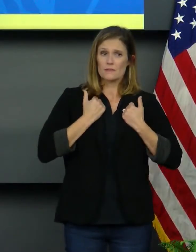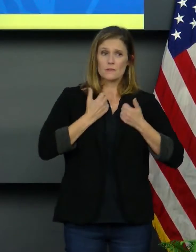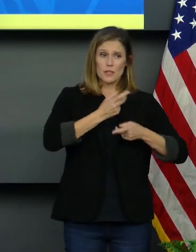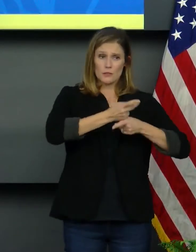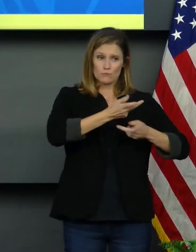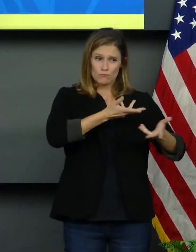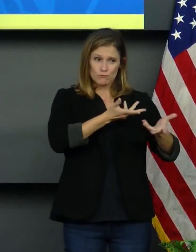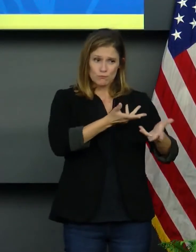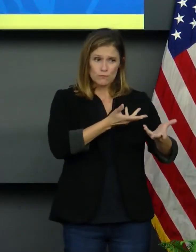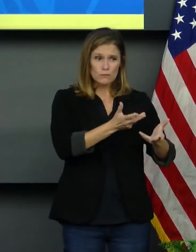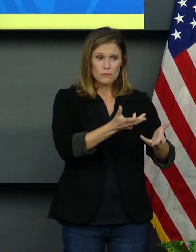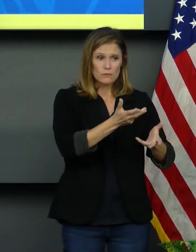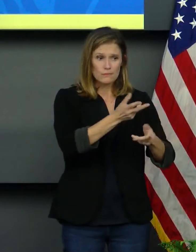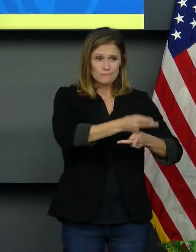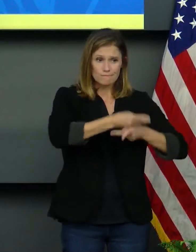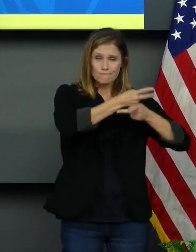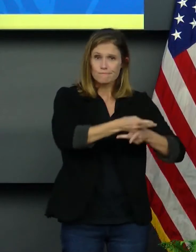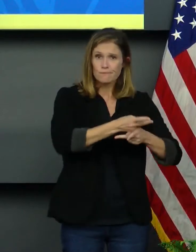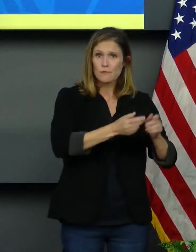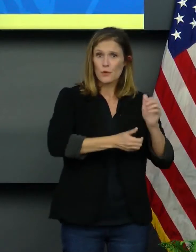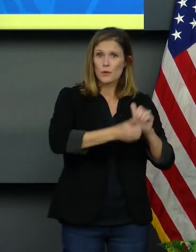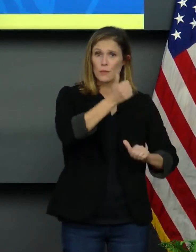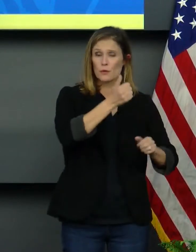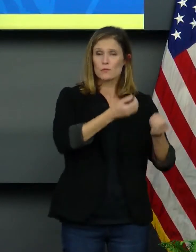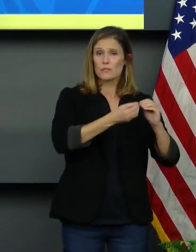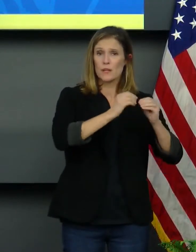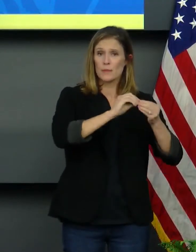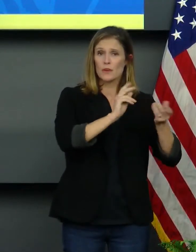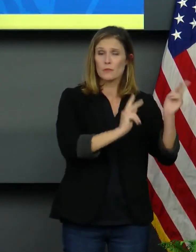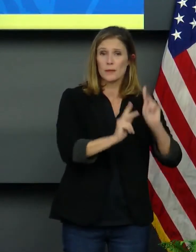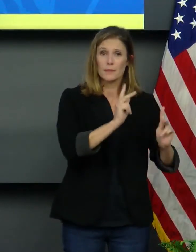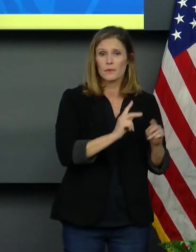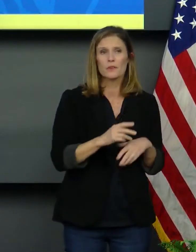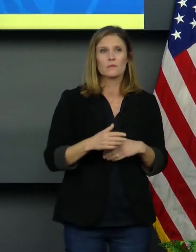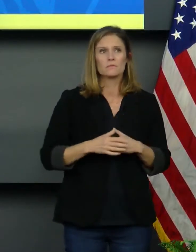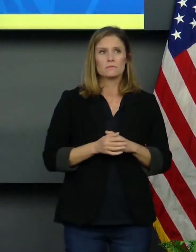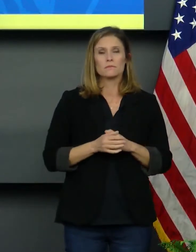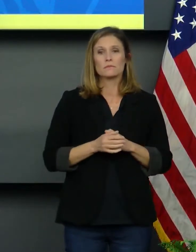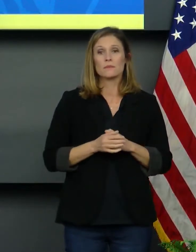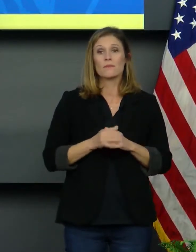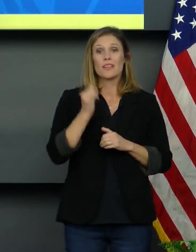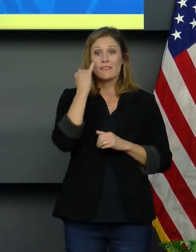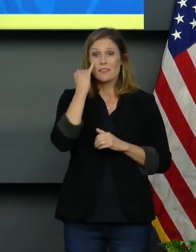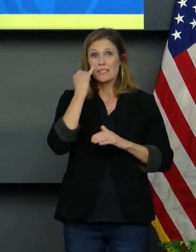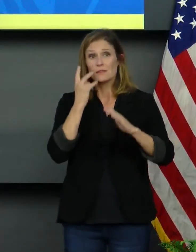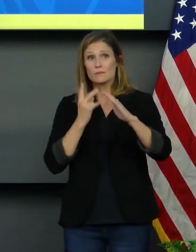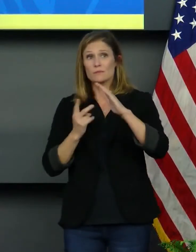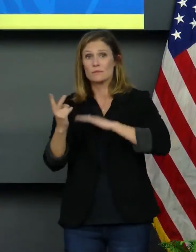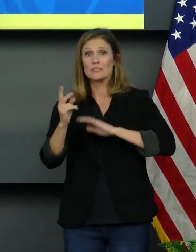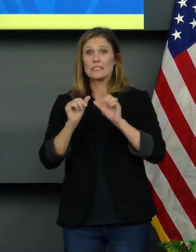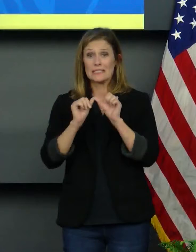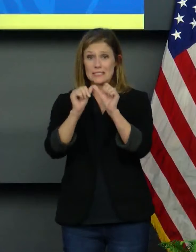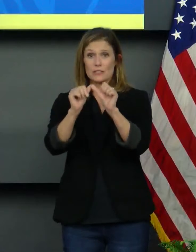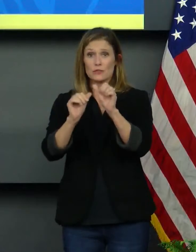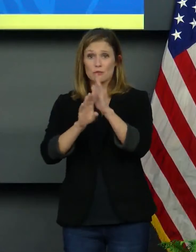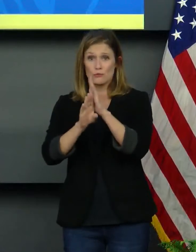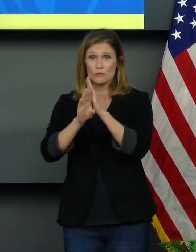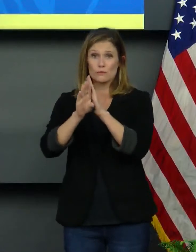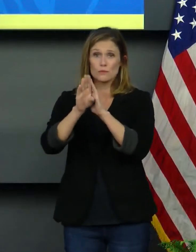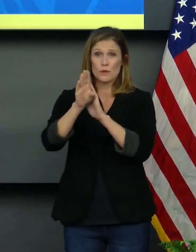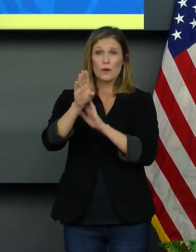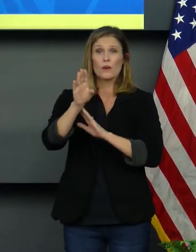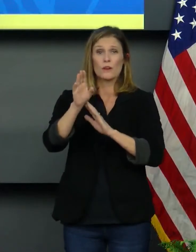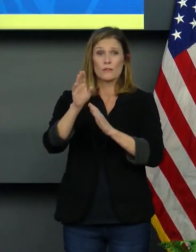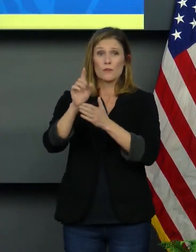people. But there's no question that if this trajectory continues for a couple